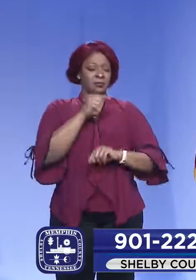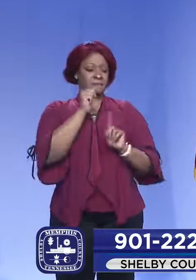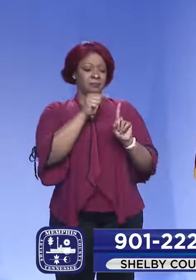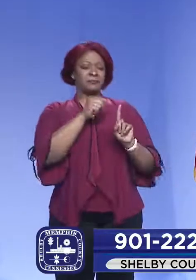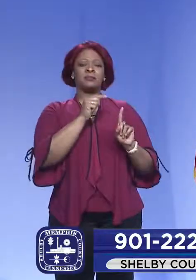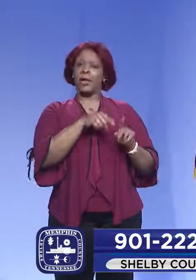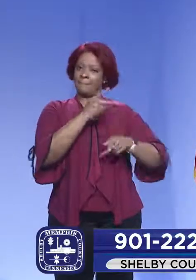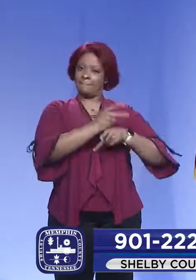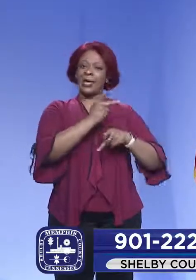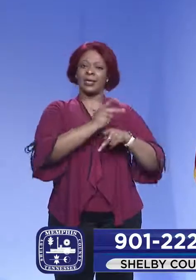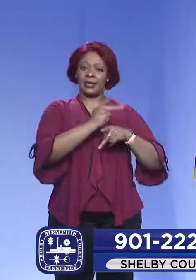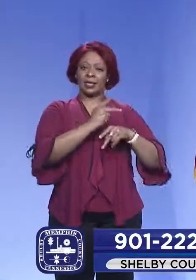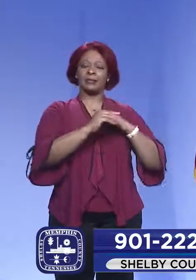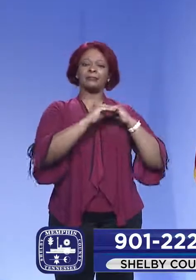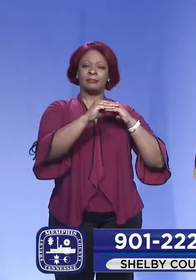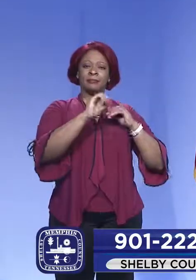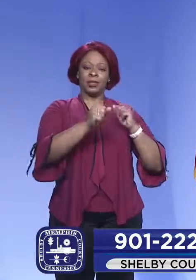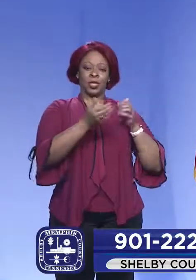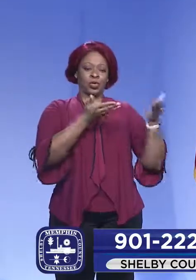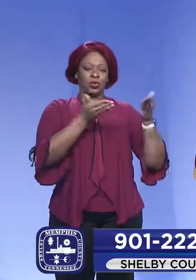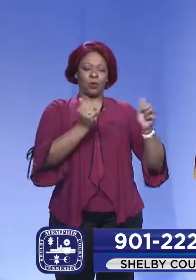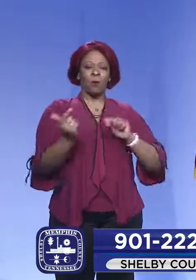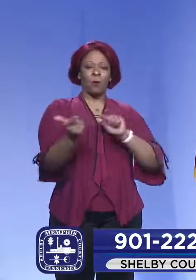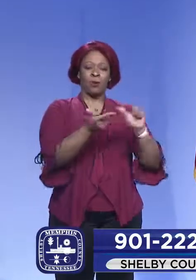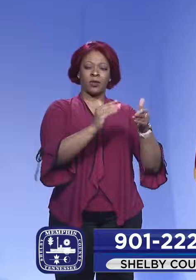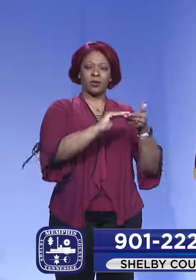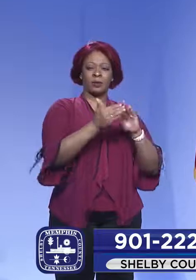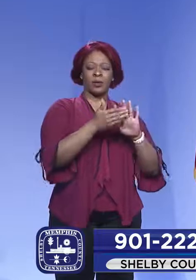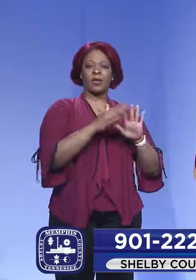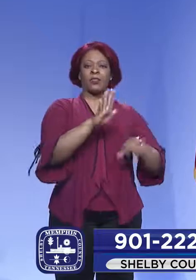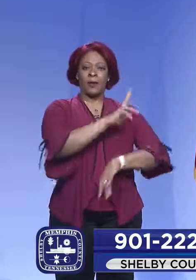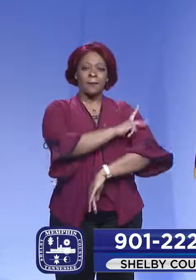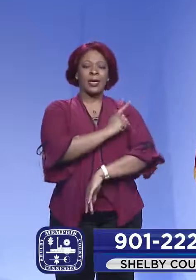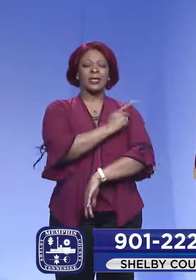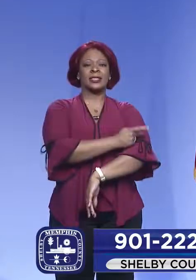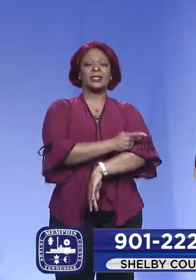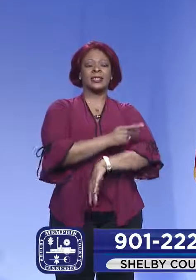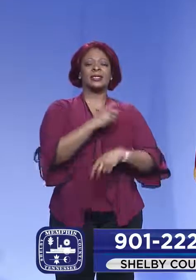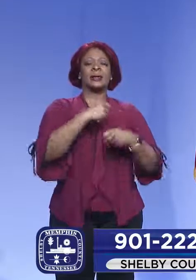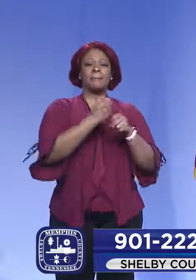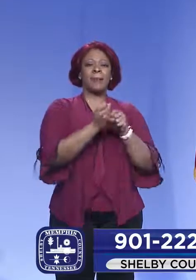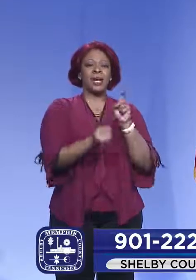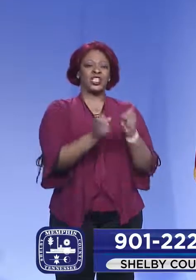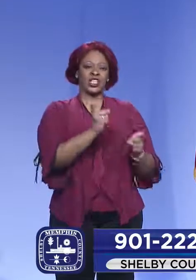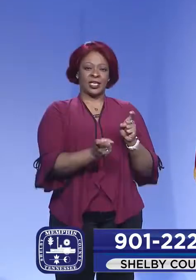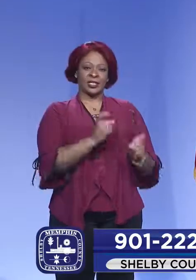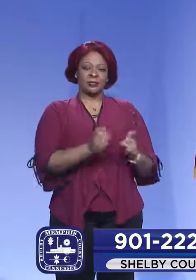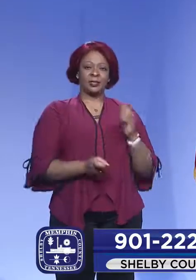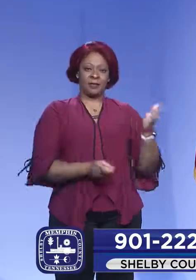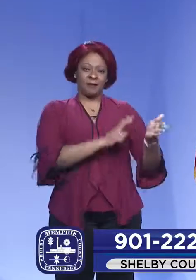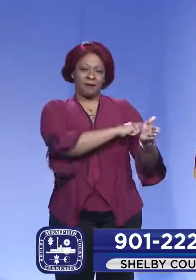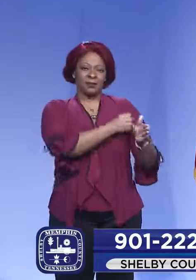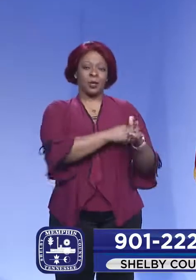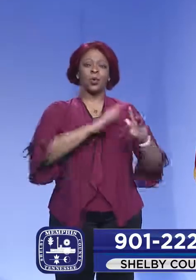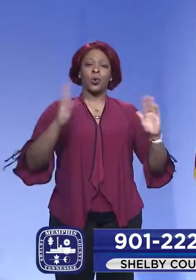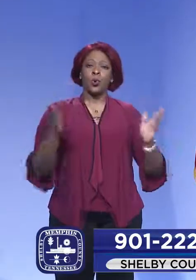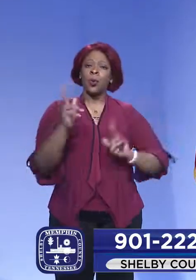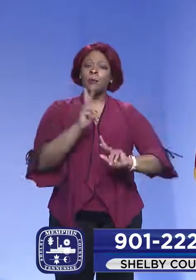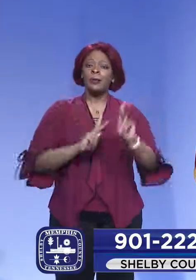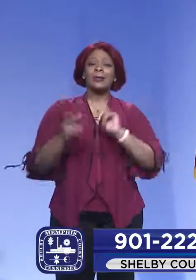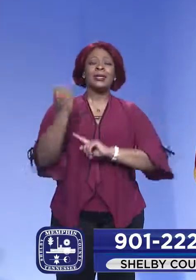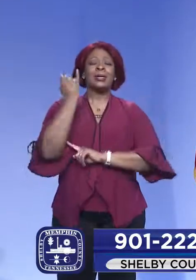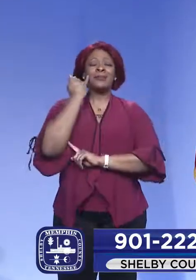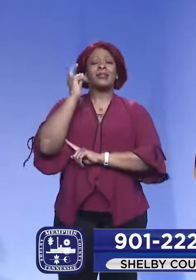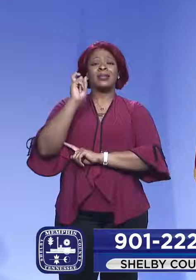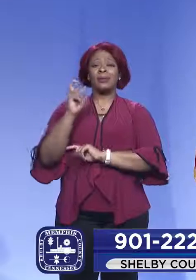really maintaining and able to serve the community and their patients by making adjustments. So again, want to encourage people, if you